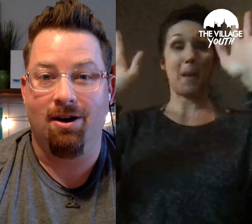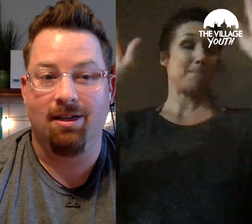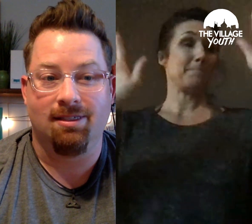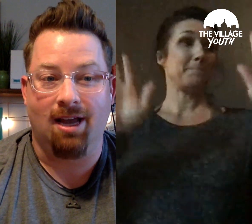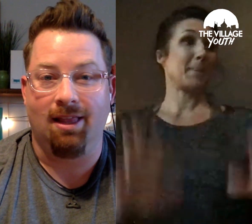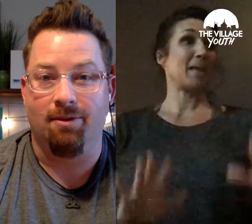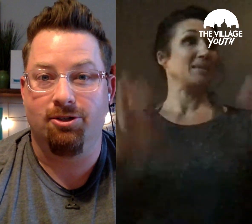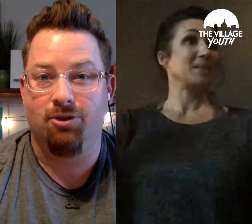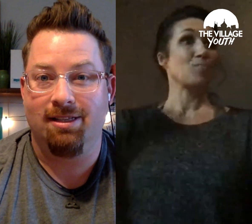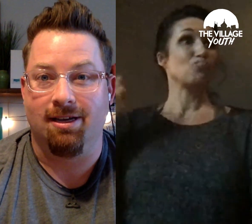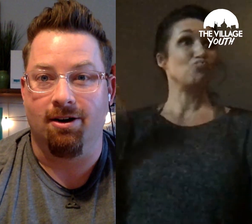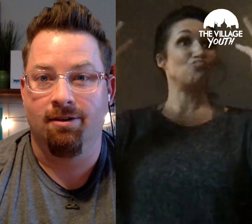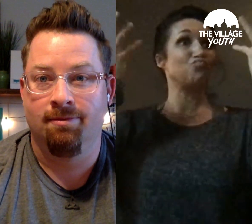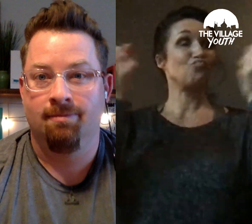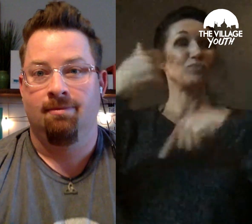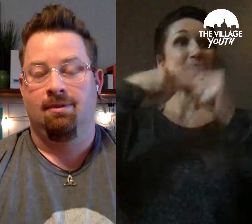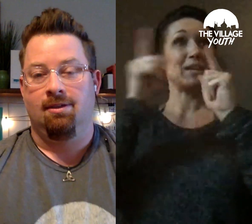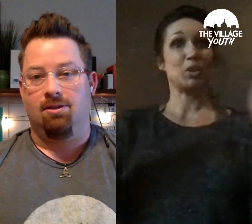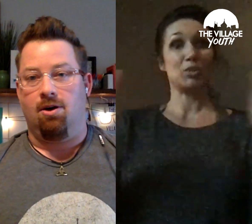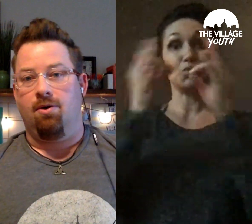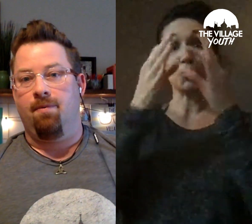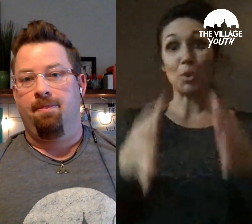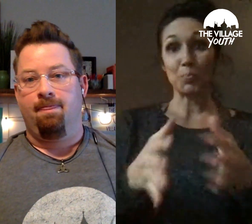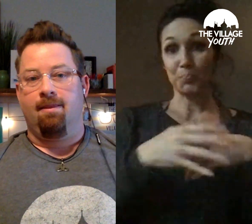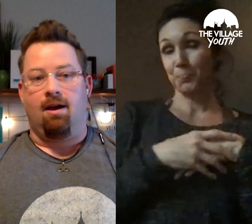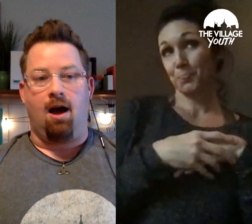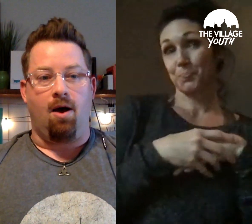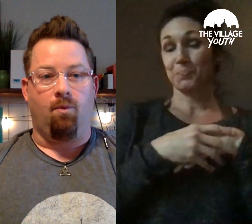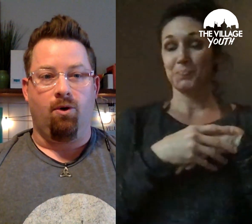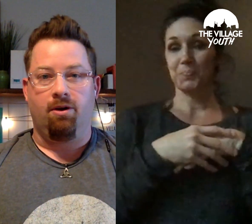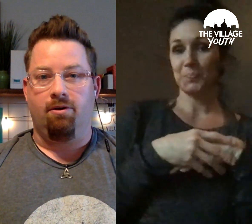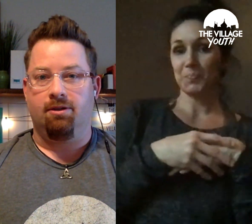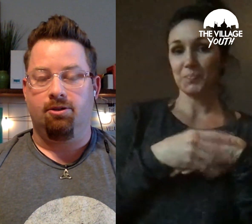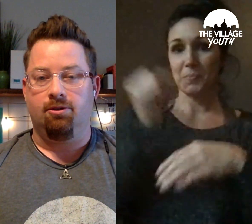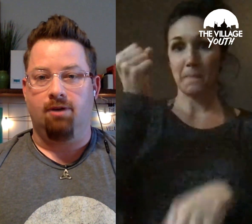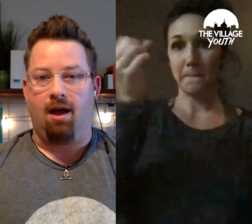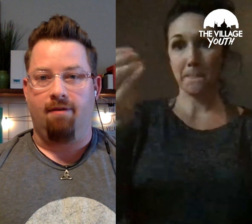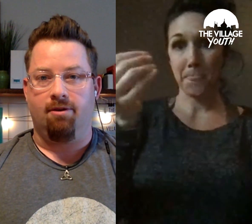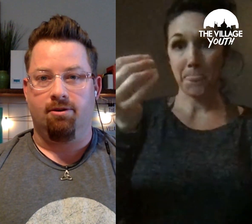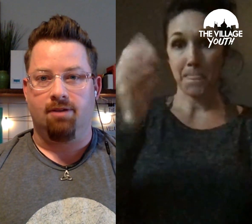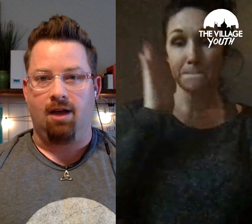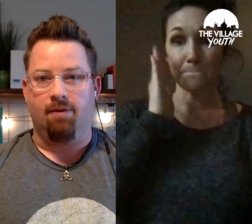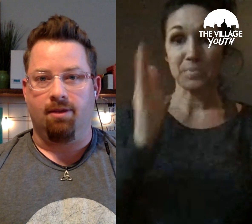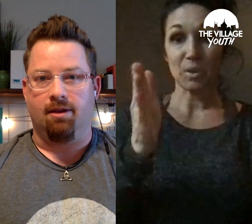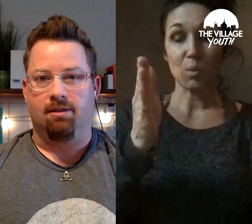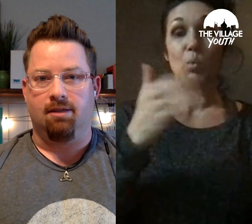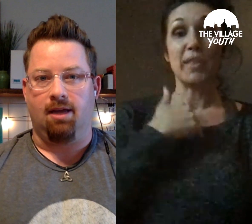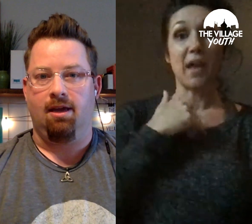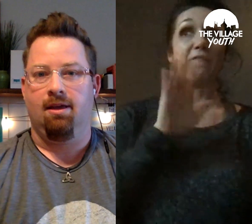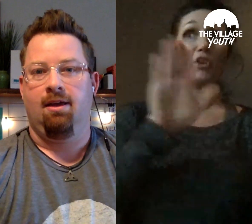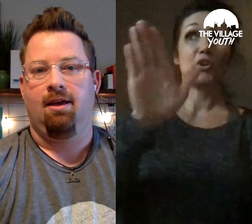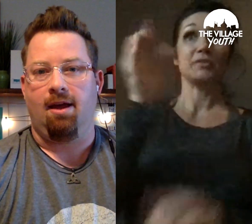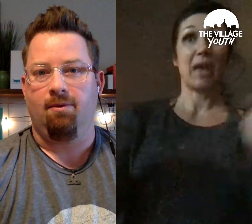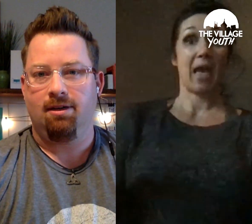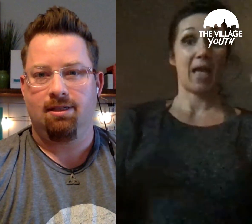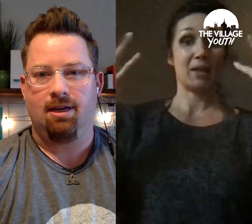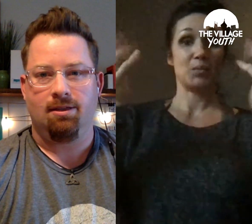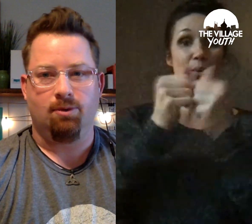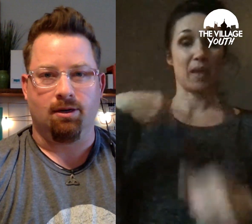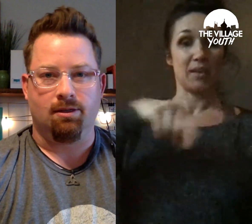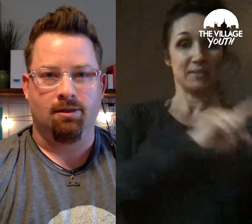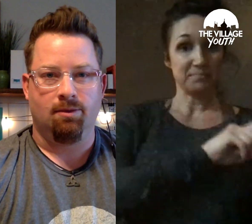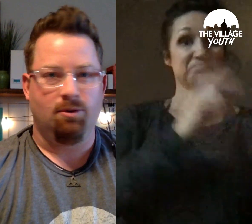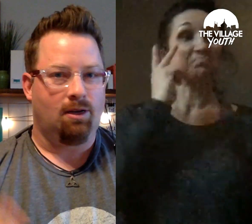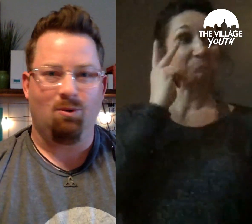amazing American Sign Language translator. So we're going to have her sign with us today, and we're going to see